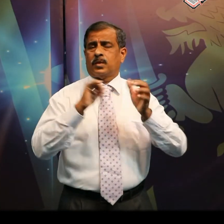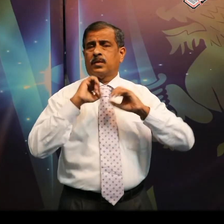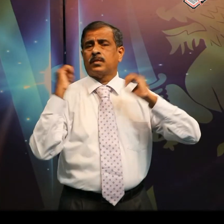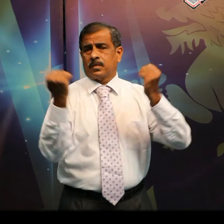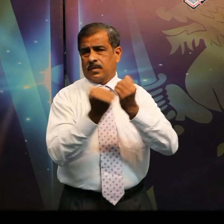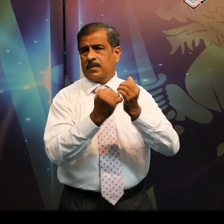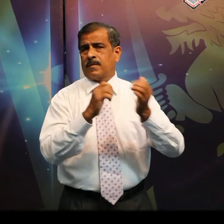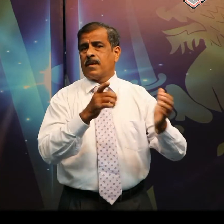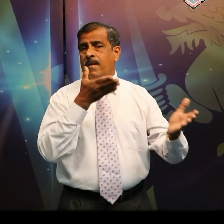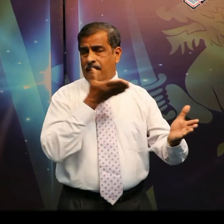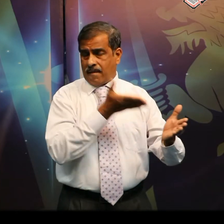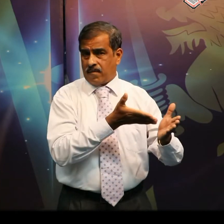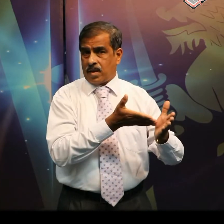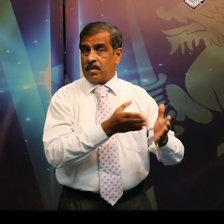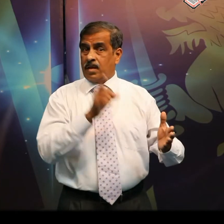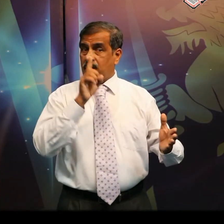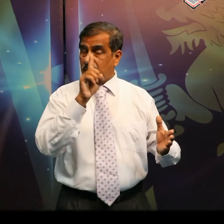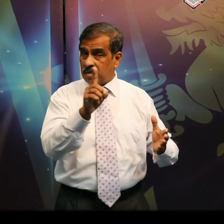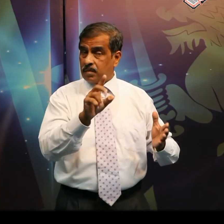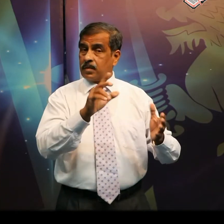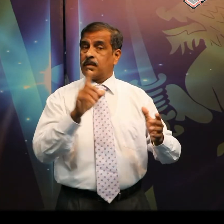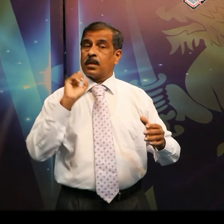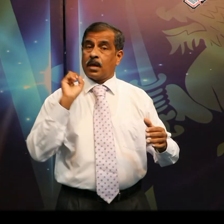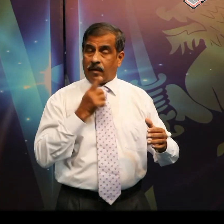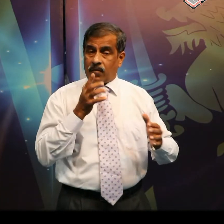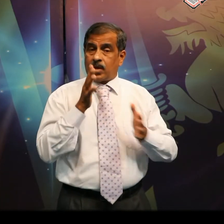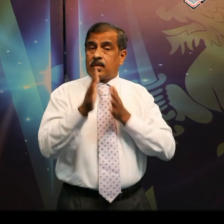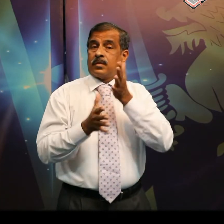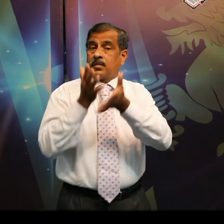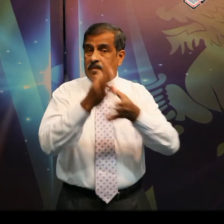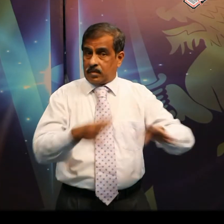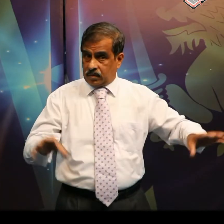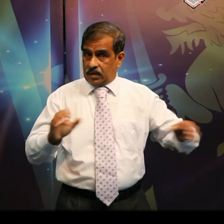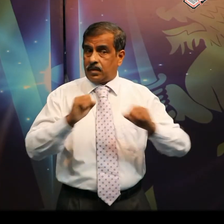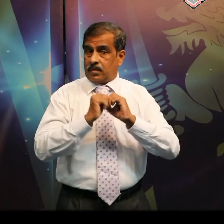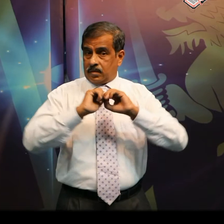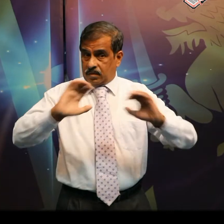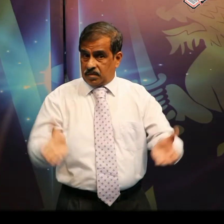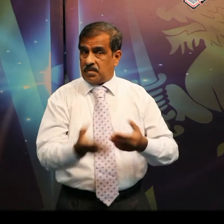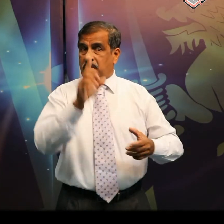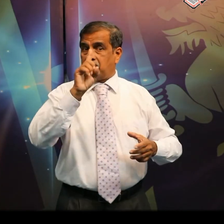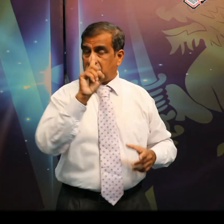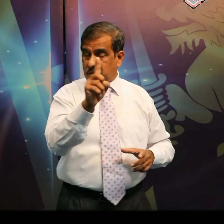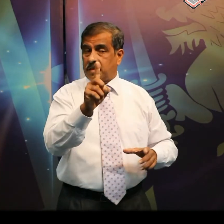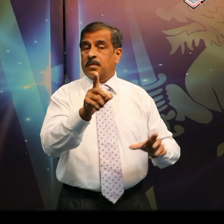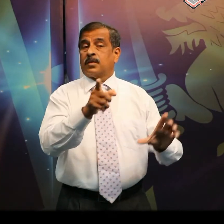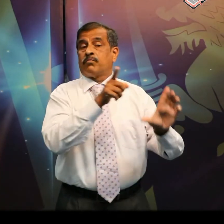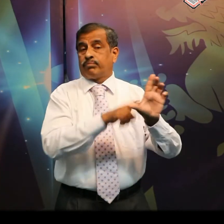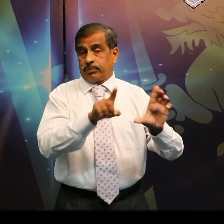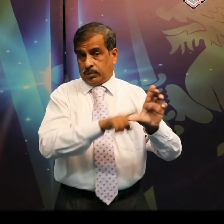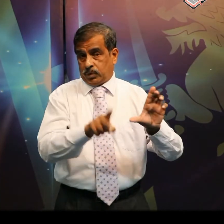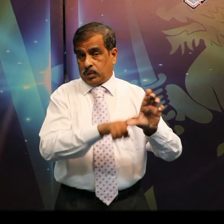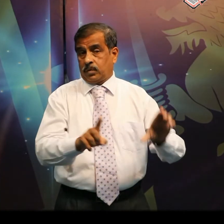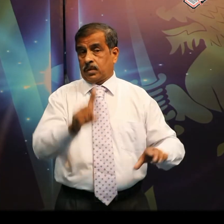who will supervise a sign language project has to go through a 6-week training process. I belong to the